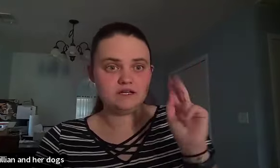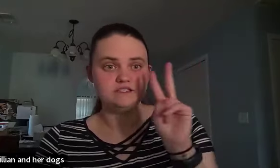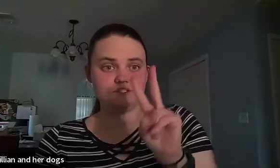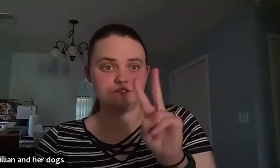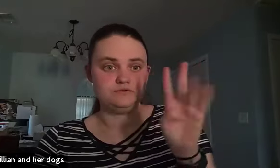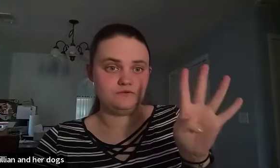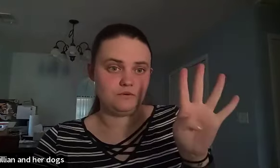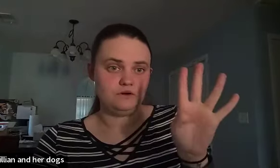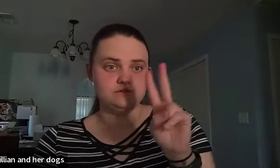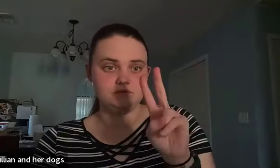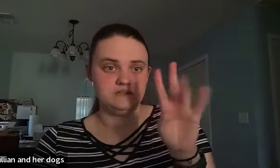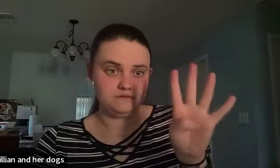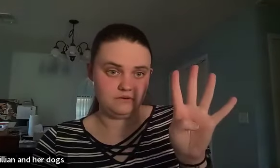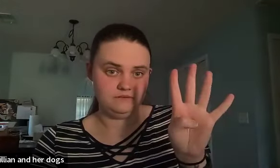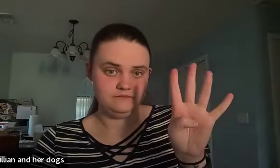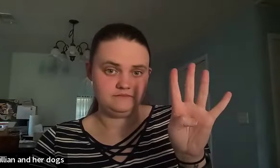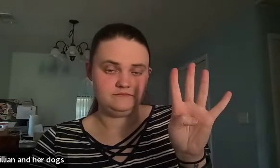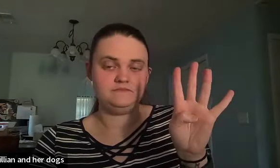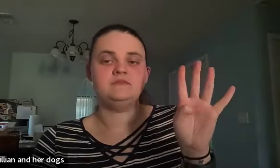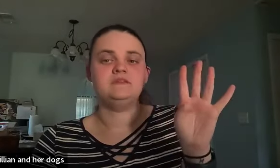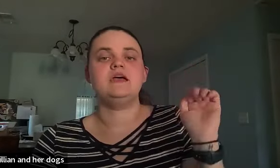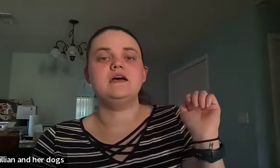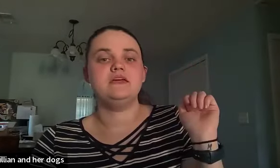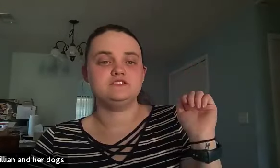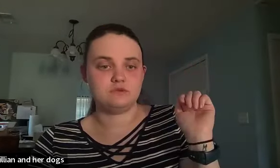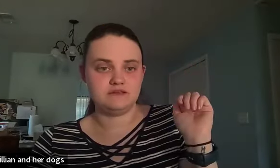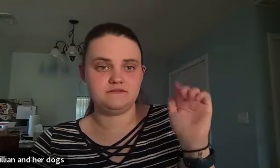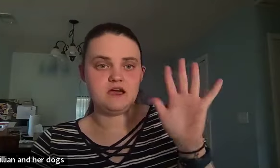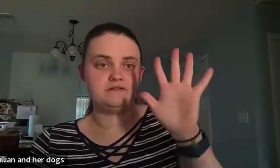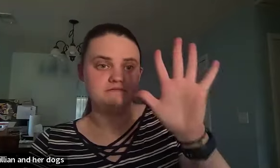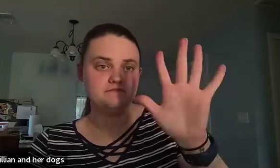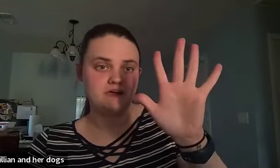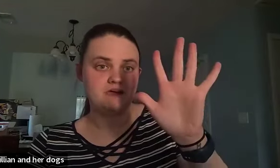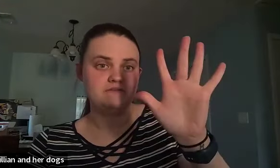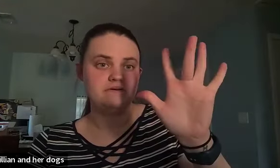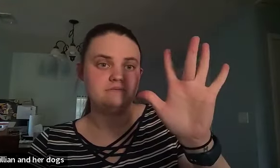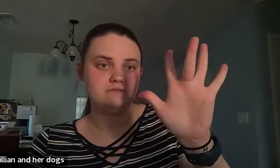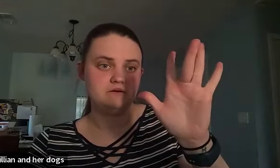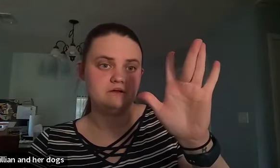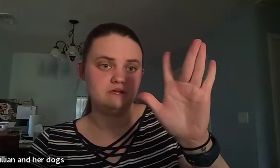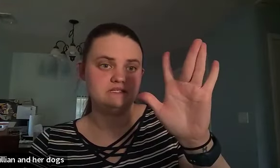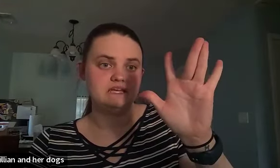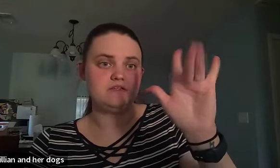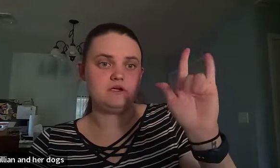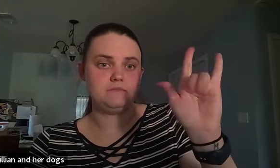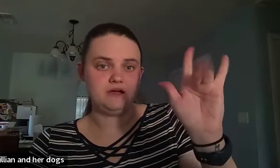24 is 2, 4, 24. And then 25. 5, middle and ring together and